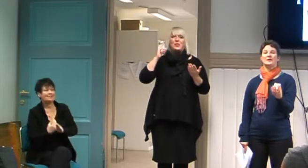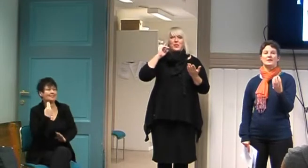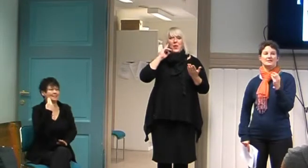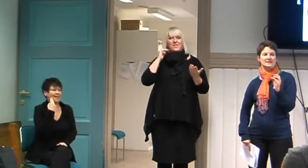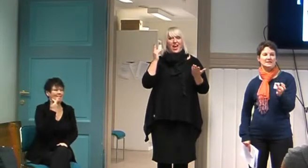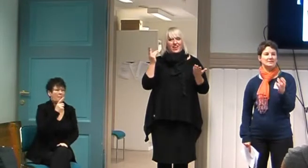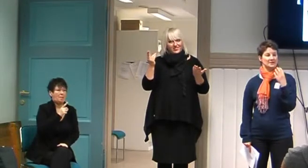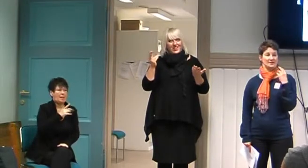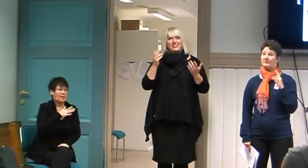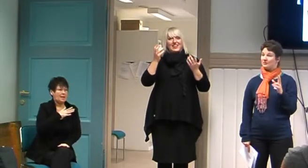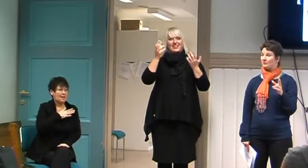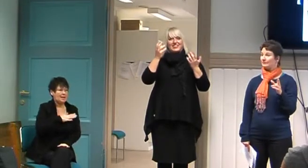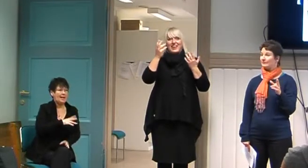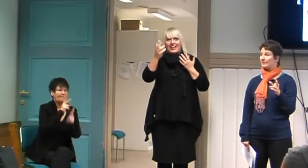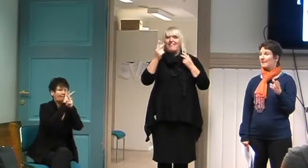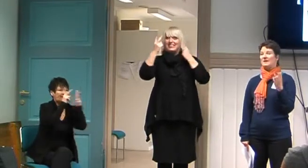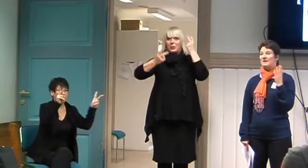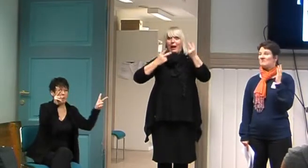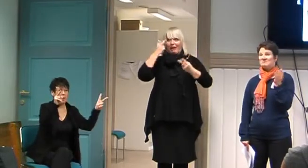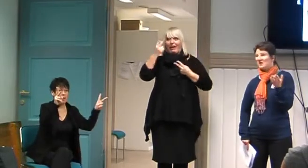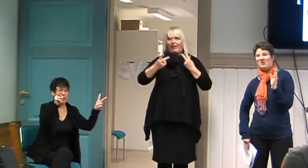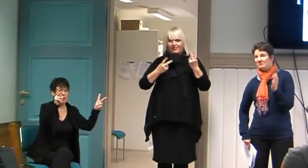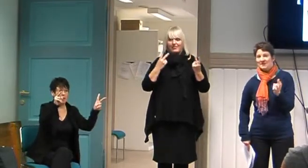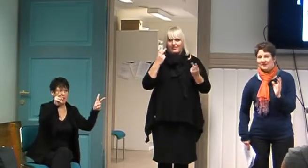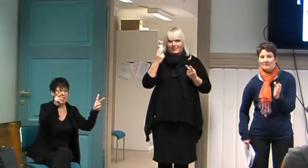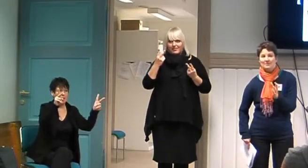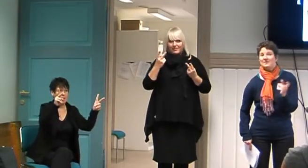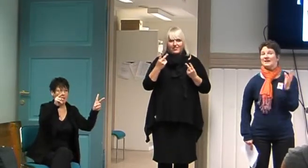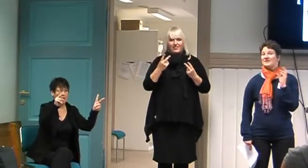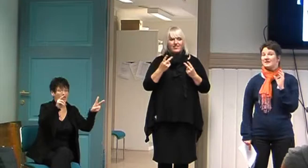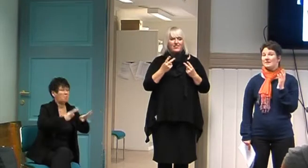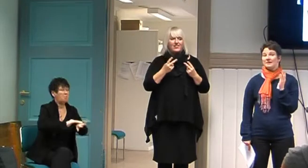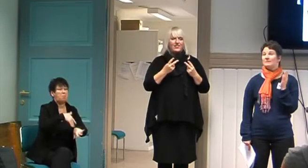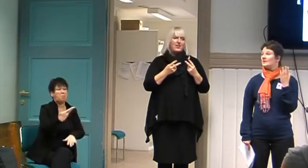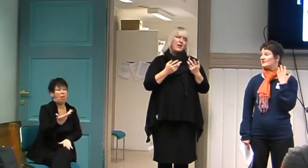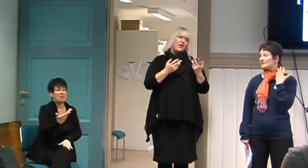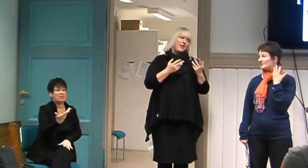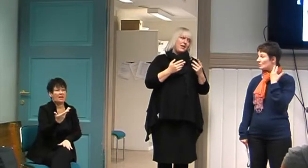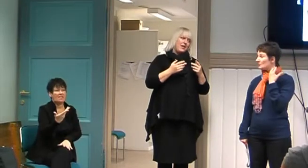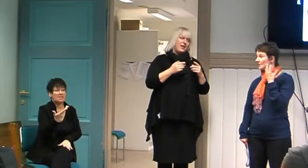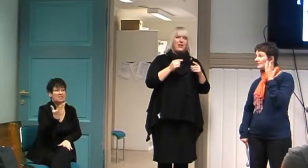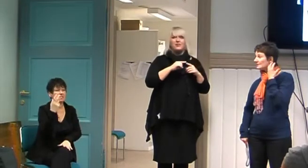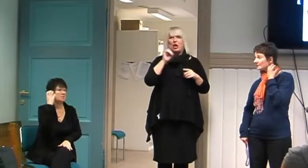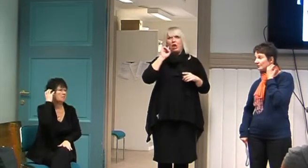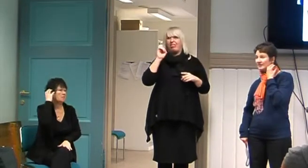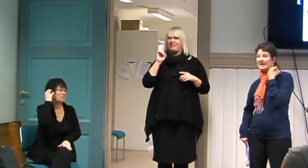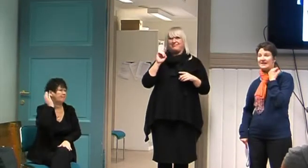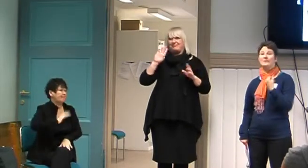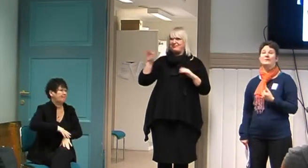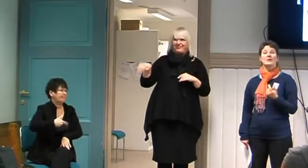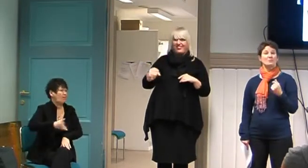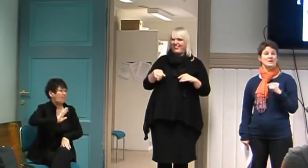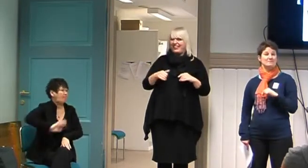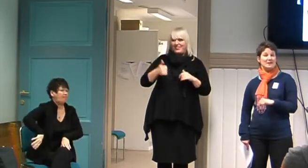people need things to visual, but aren't particularly bothered about anything that is audio, that you can